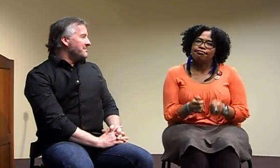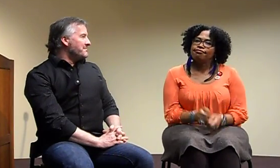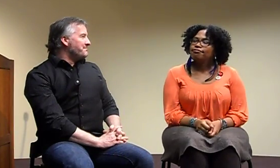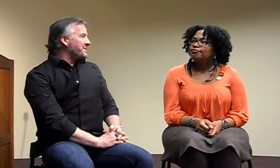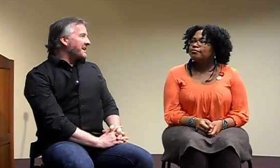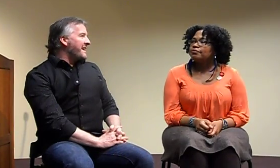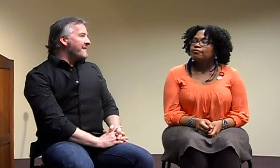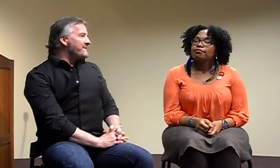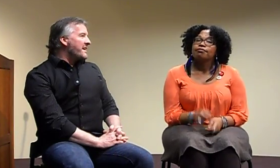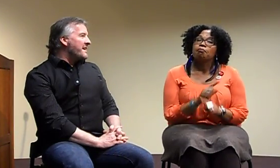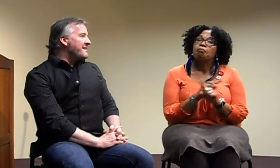But I have a